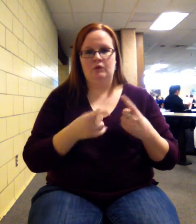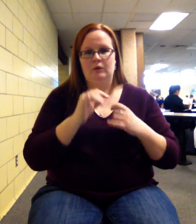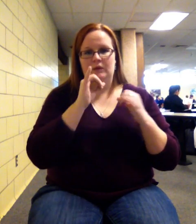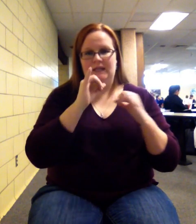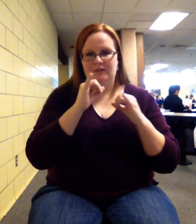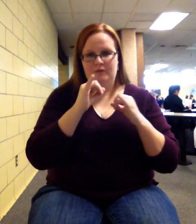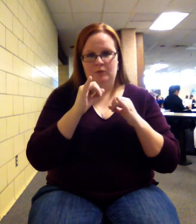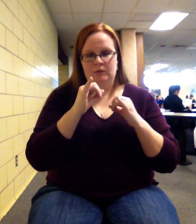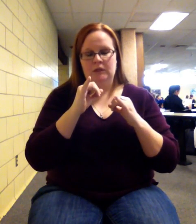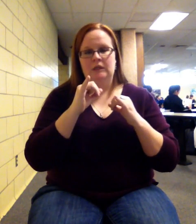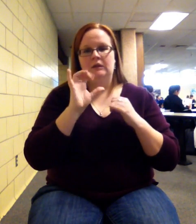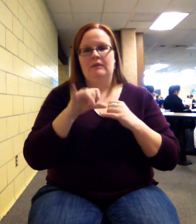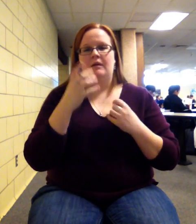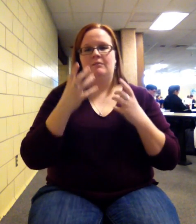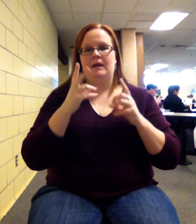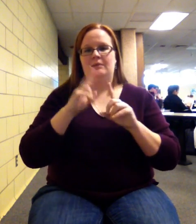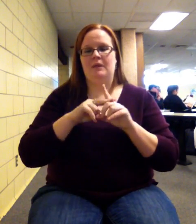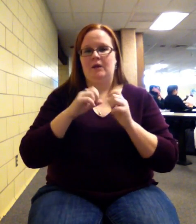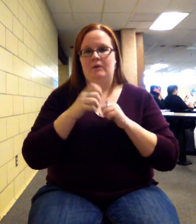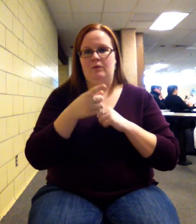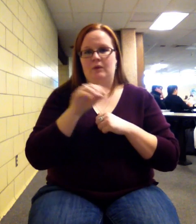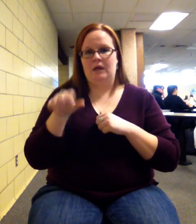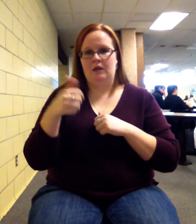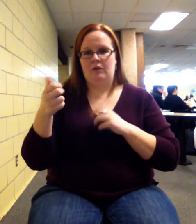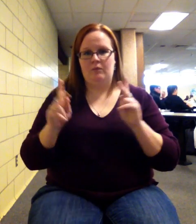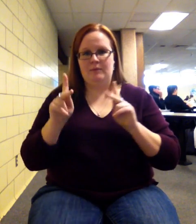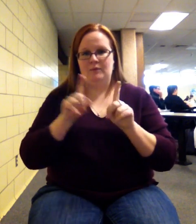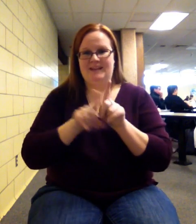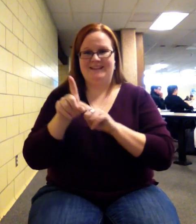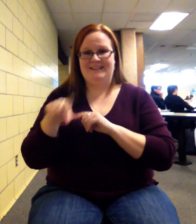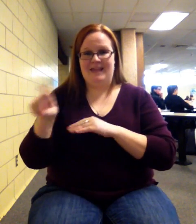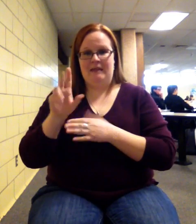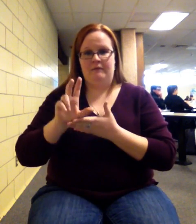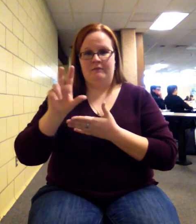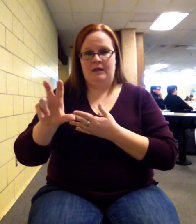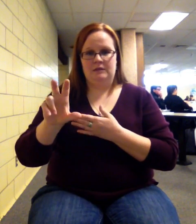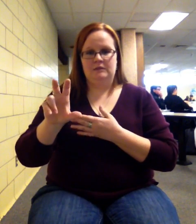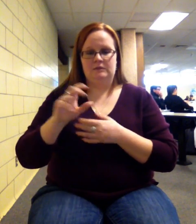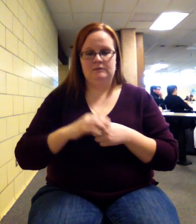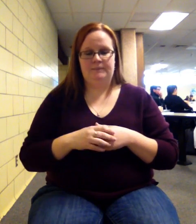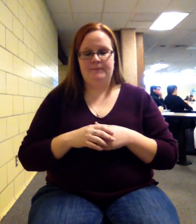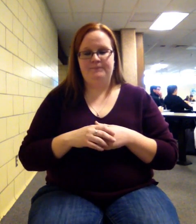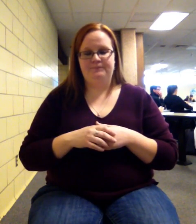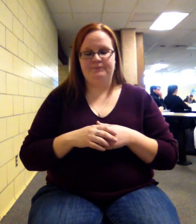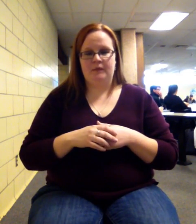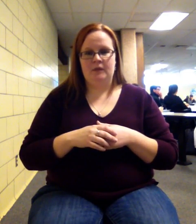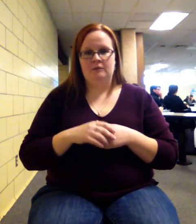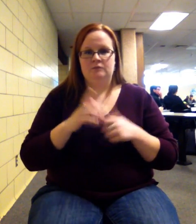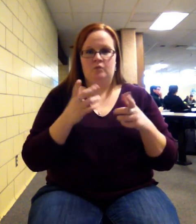conducted that might apply to you and others as they are investing, and so that means as it's pertaining to the risk and